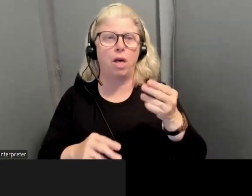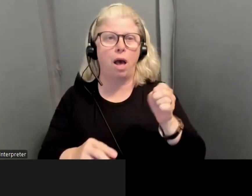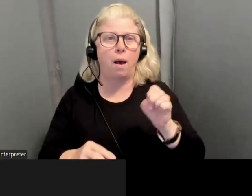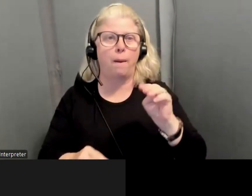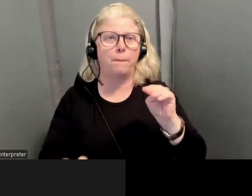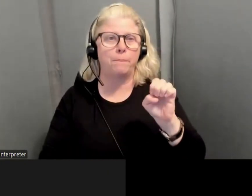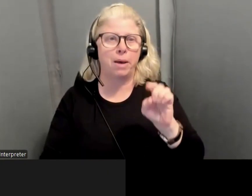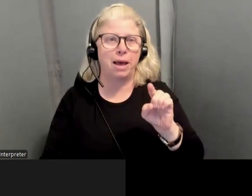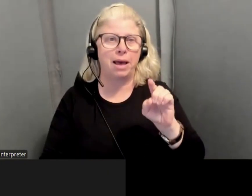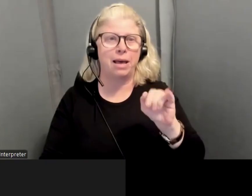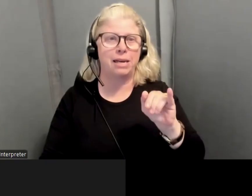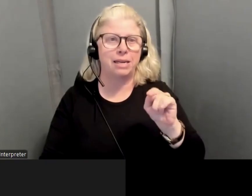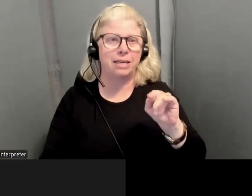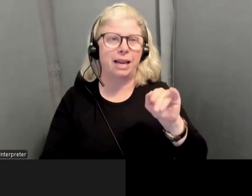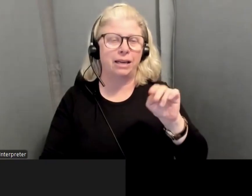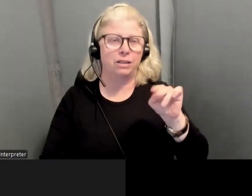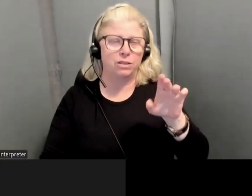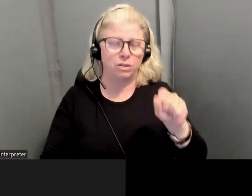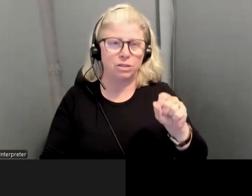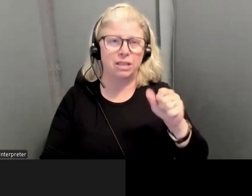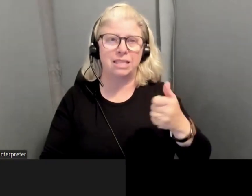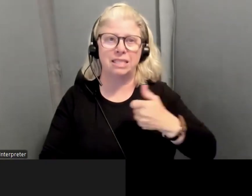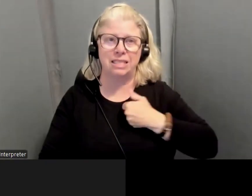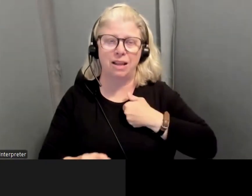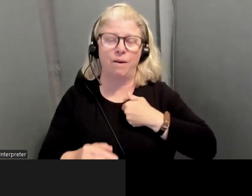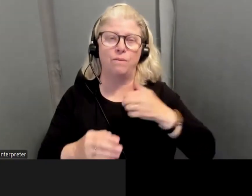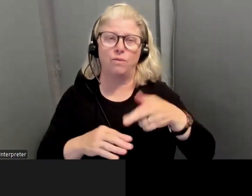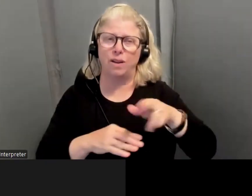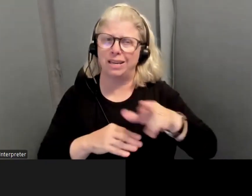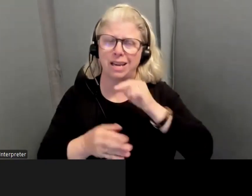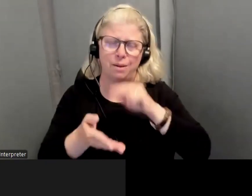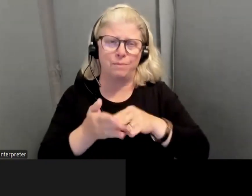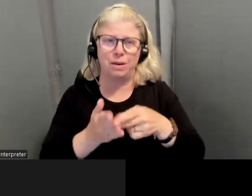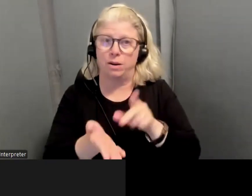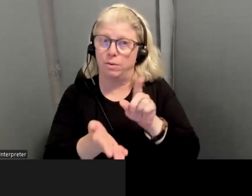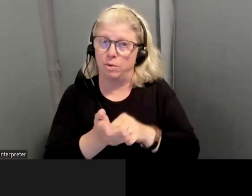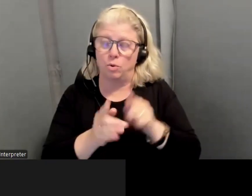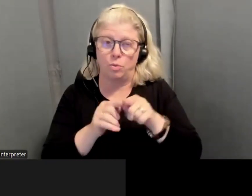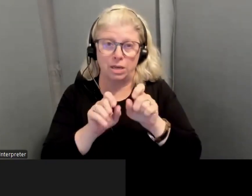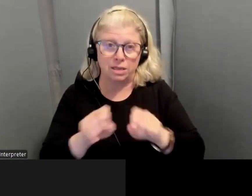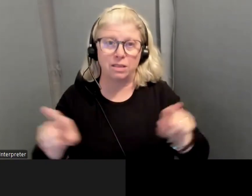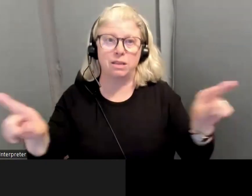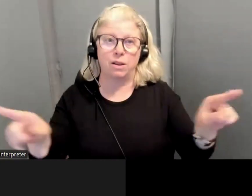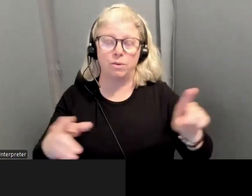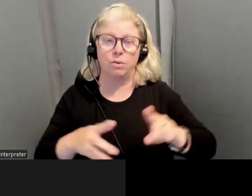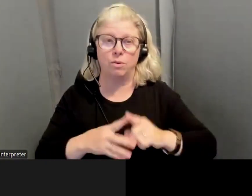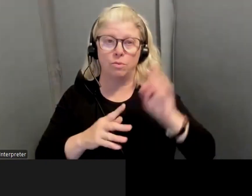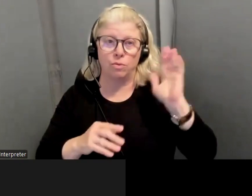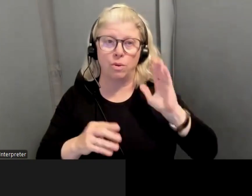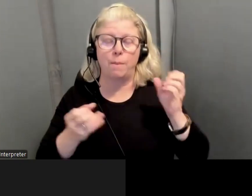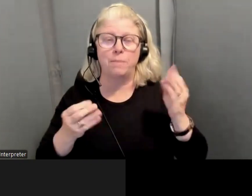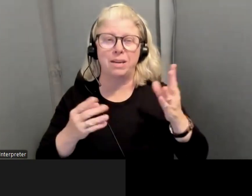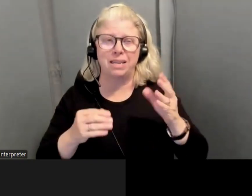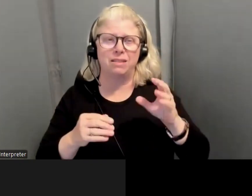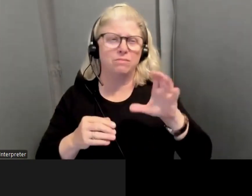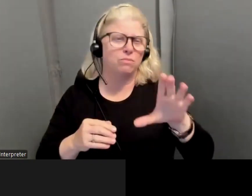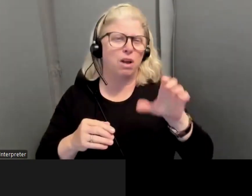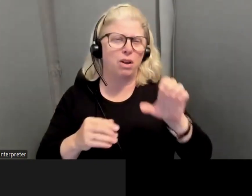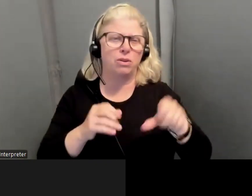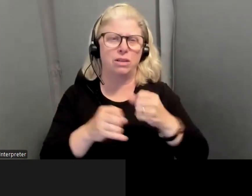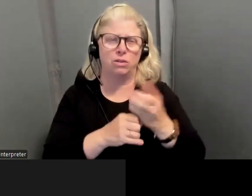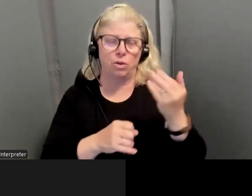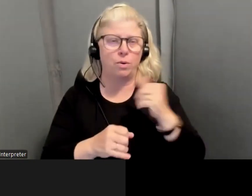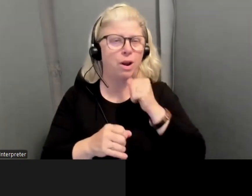of self-reflection. It was not meant for publication at all. In fact, when it came out originally, many centuries ago, it was not